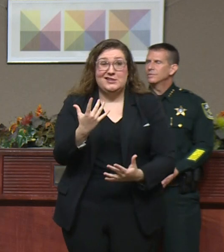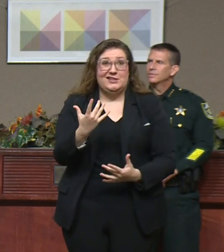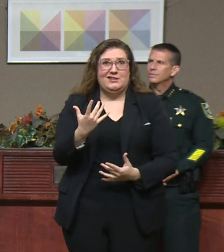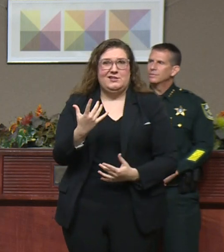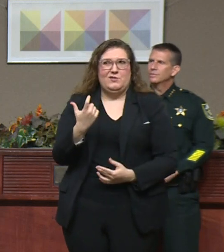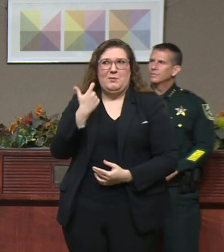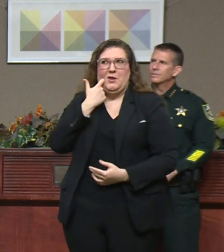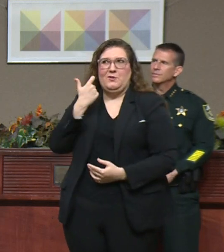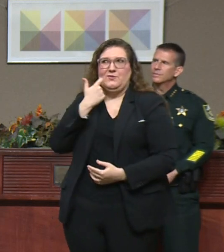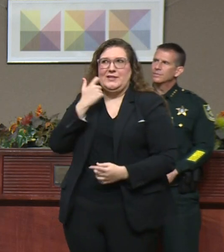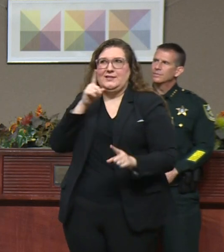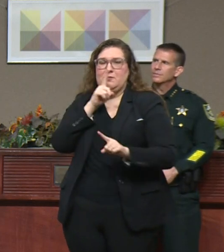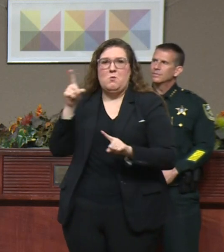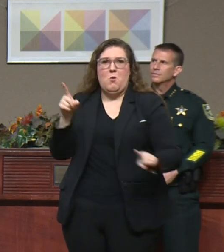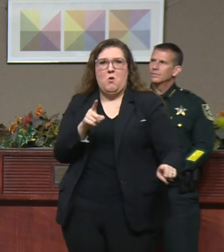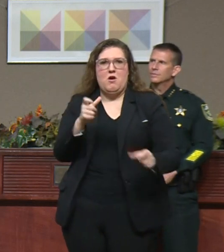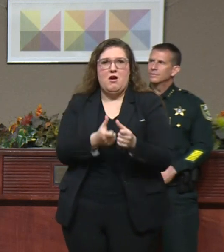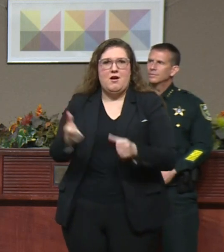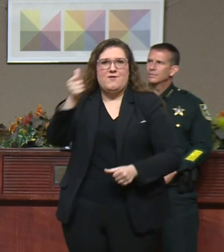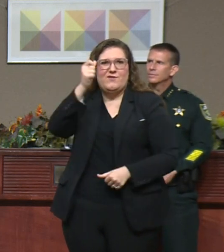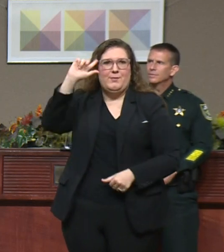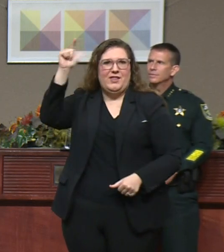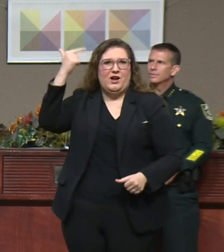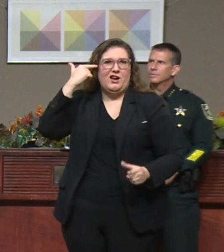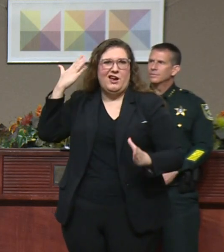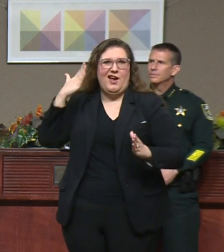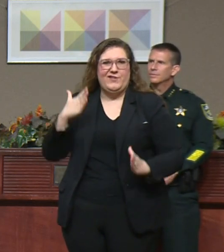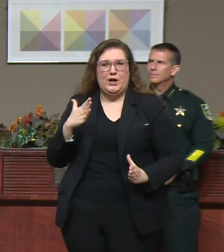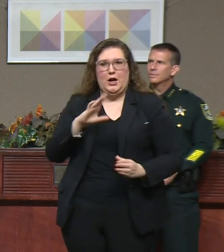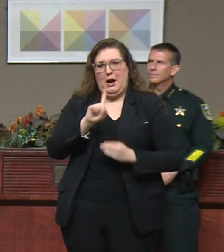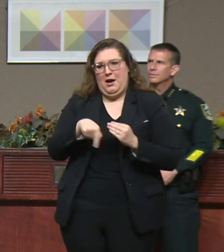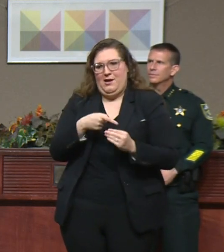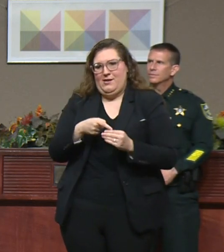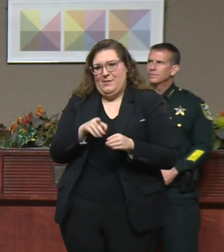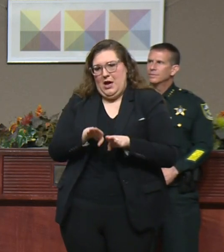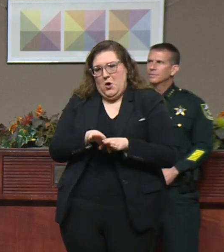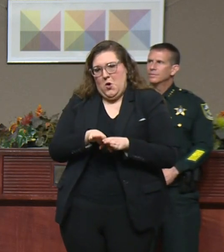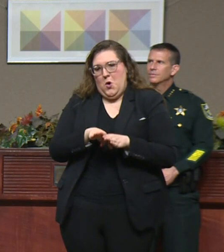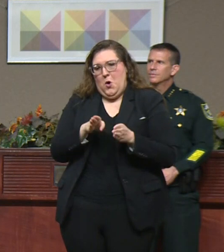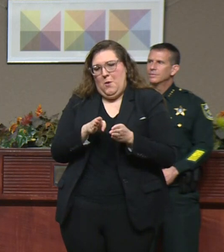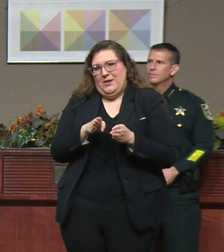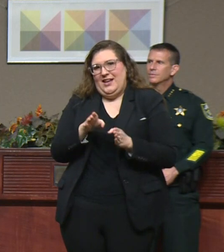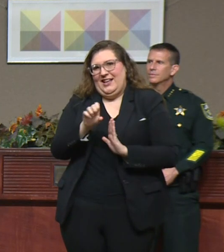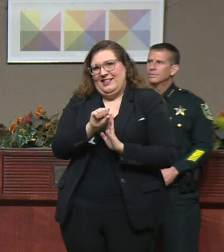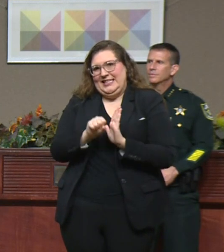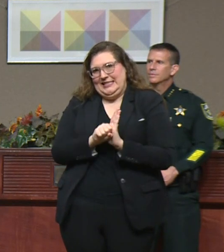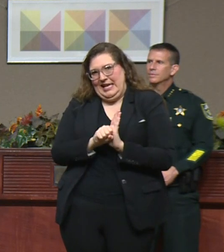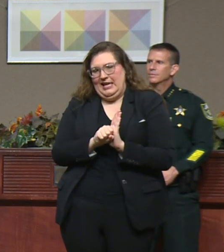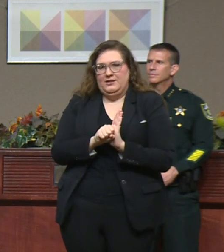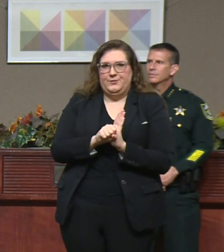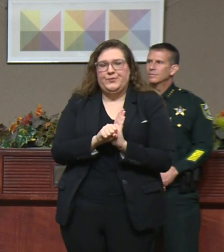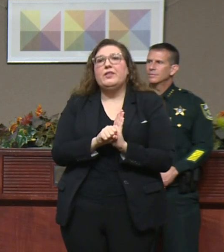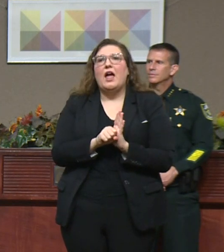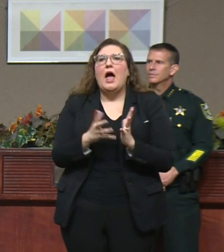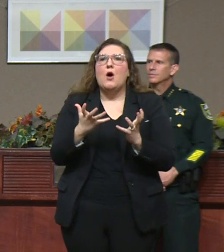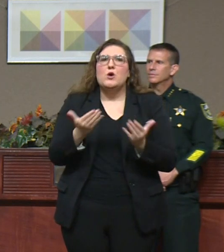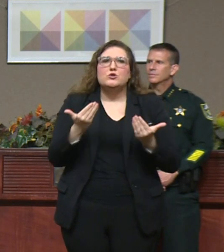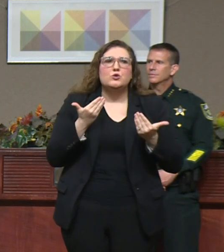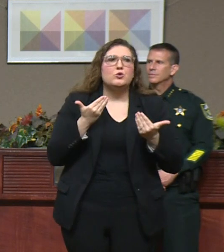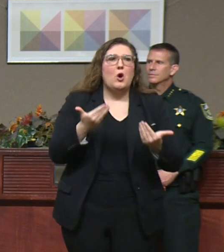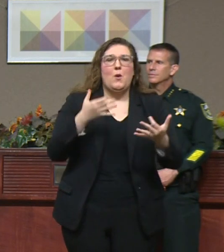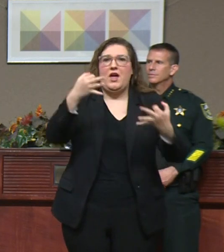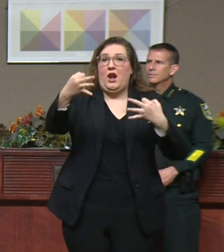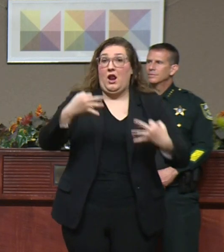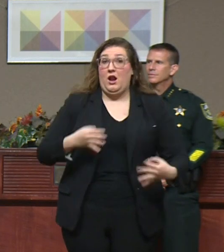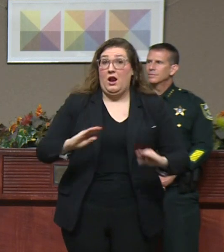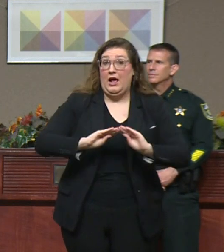Governor DeSantis that effectuates a partial reopening of the state. And I wanted to be clear